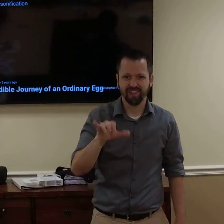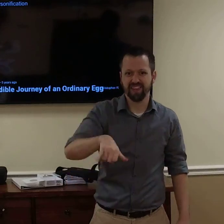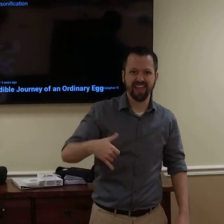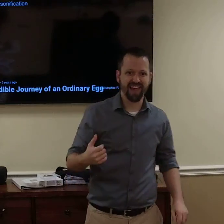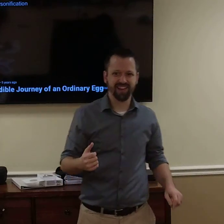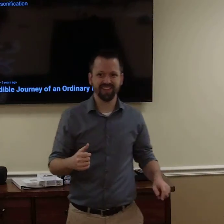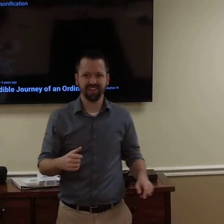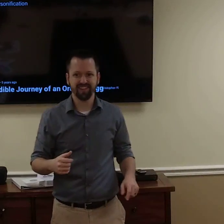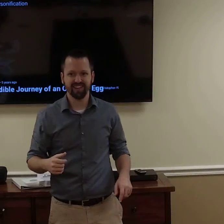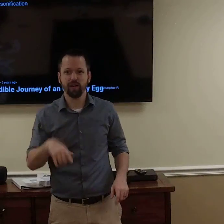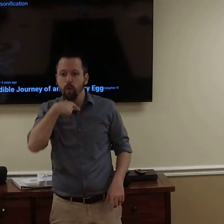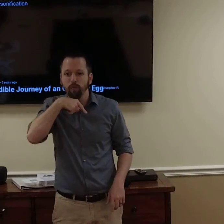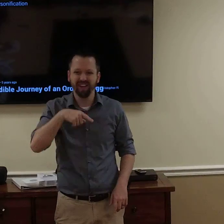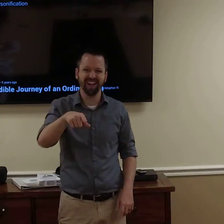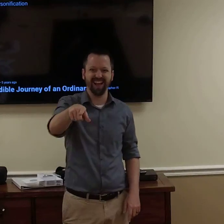like that. So, yeah, whoop.